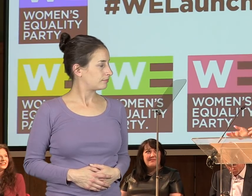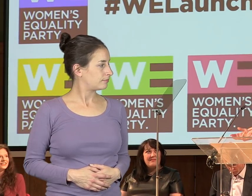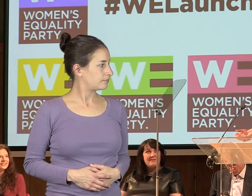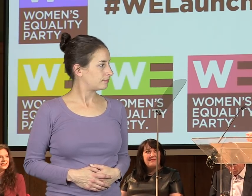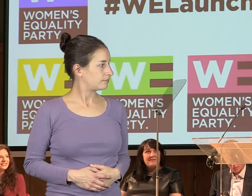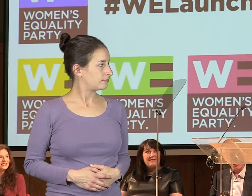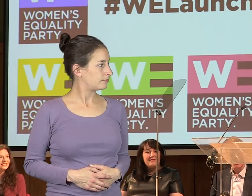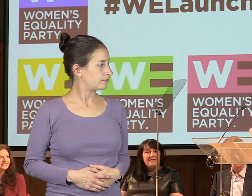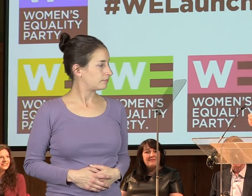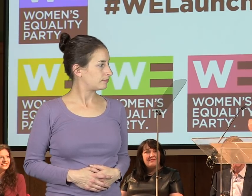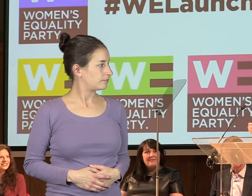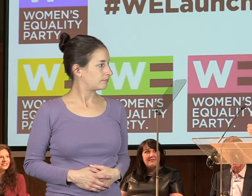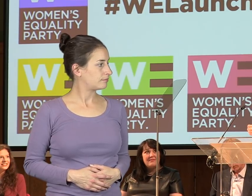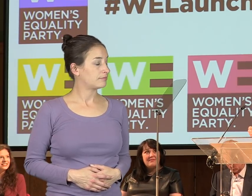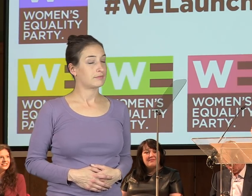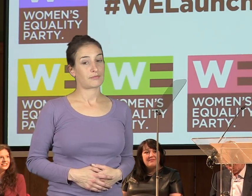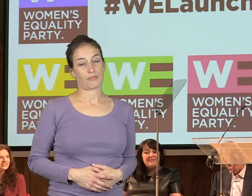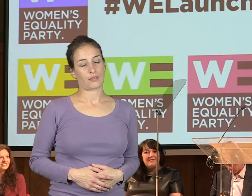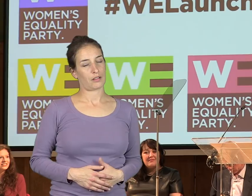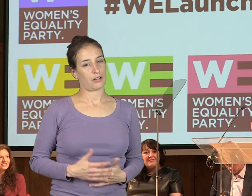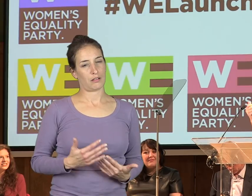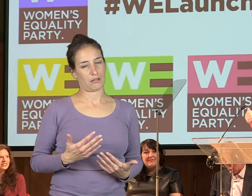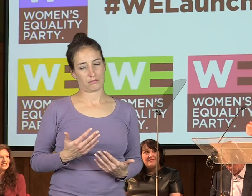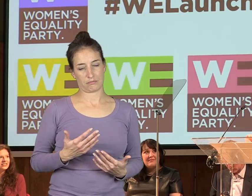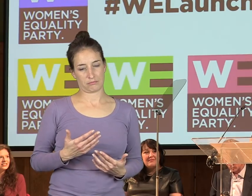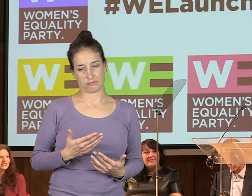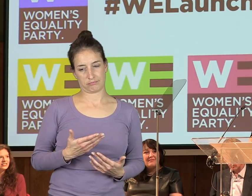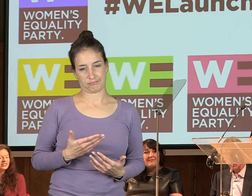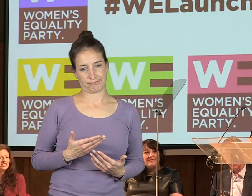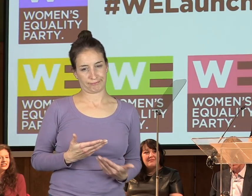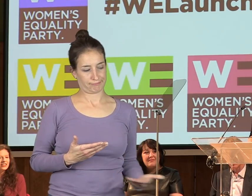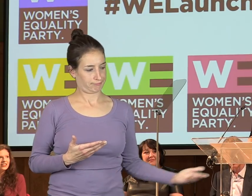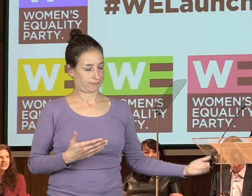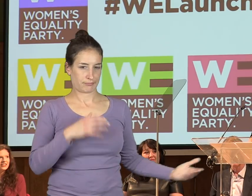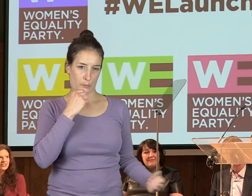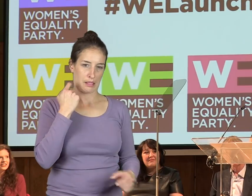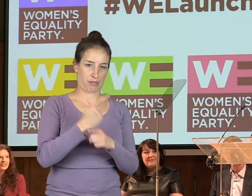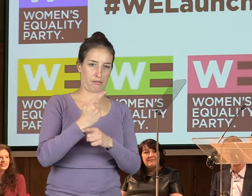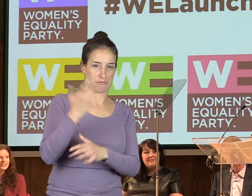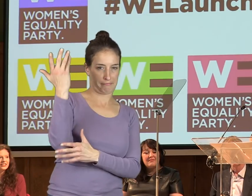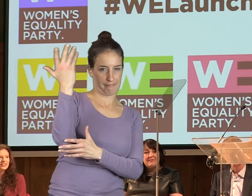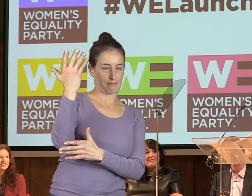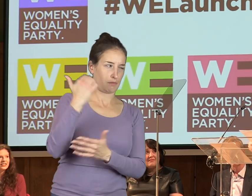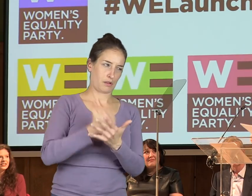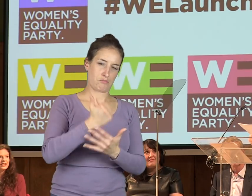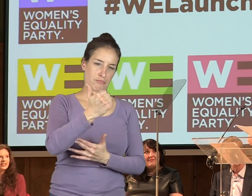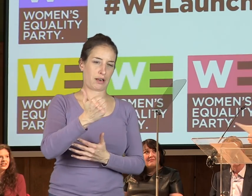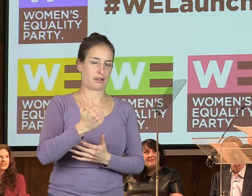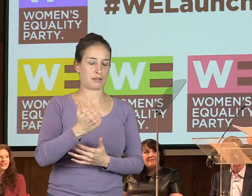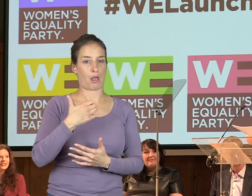Some brilliant people about to speak. I'll just say a little more shortly and then I'll hand over to them. I have to say that I